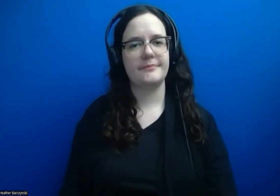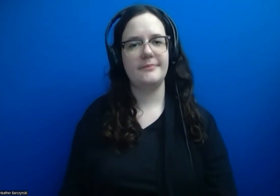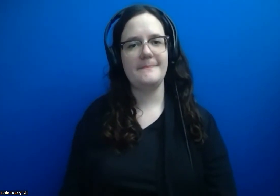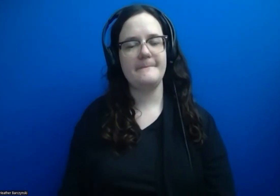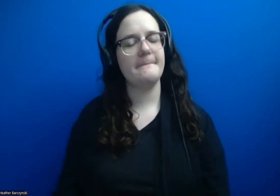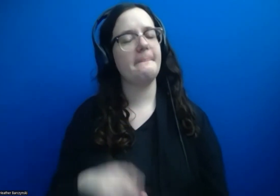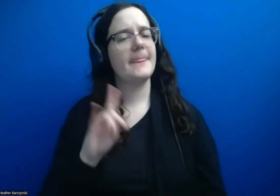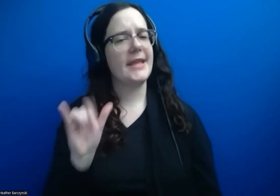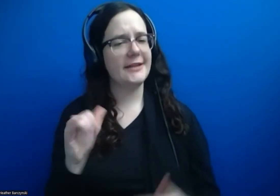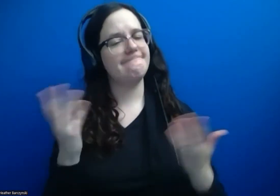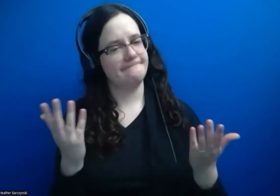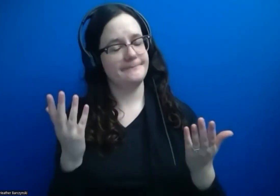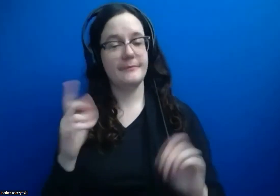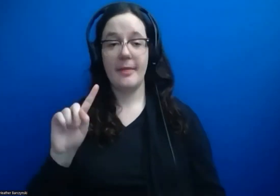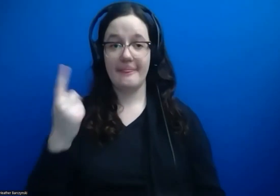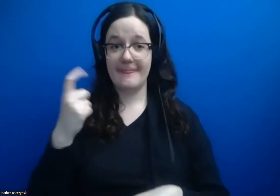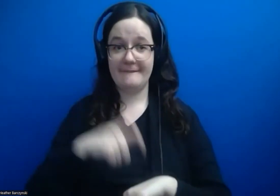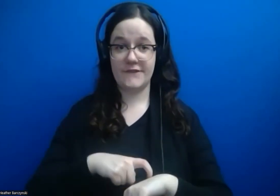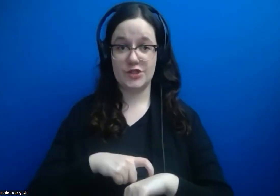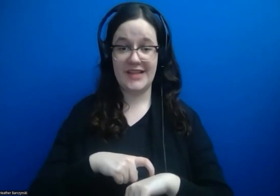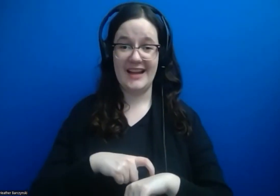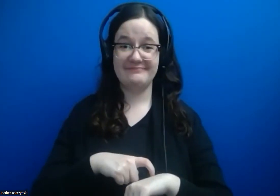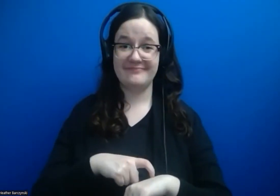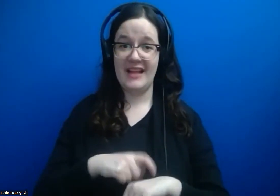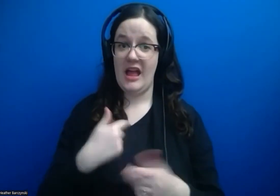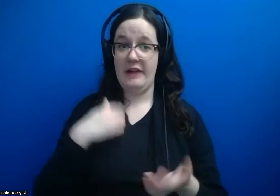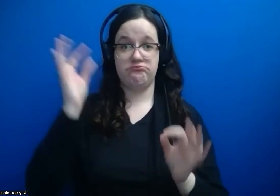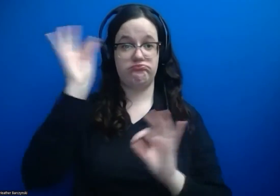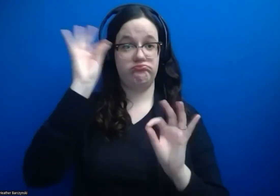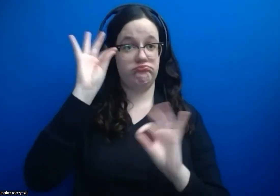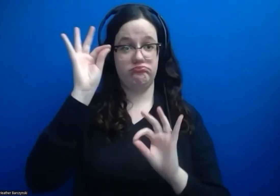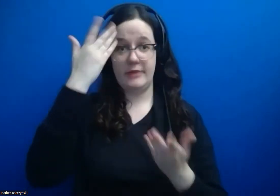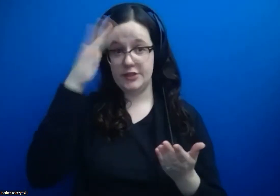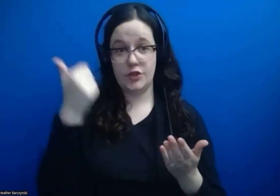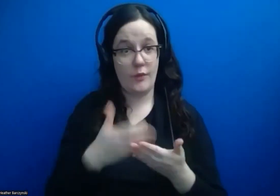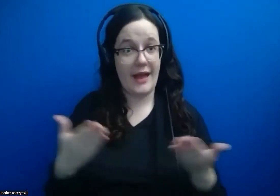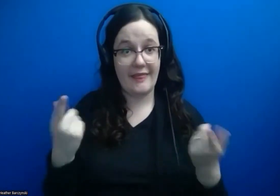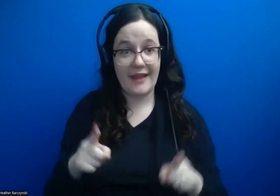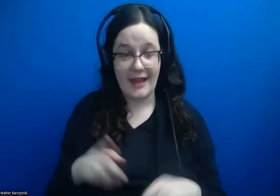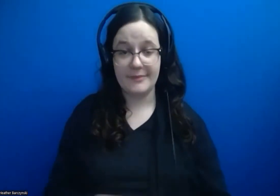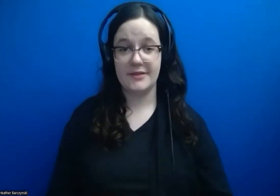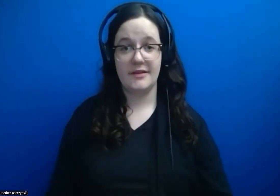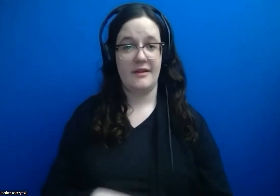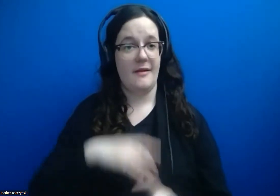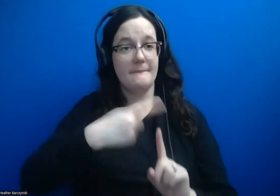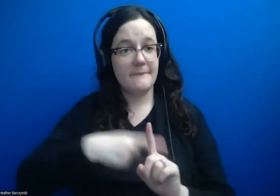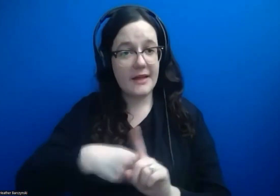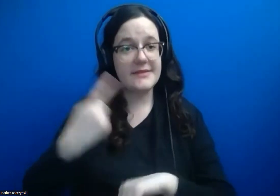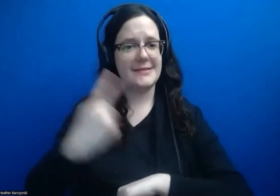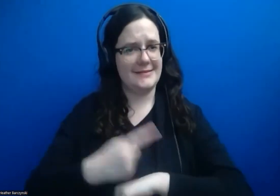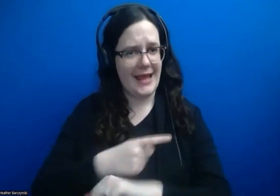Well, the first time around, I had no idea anything was happening, the months, days, whatever, leading up to